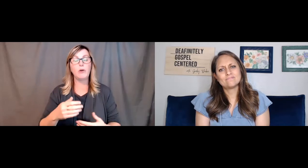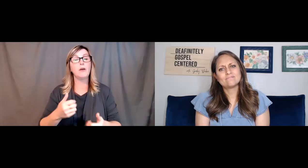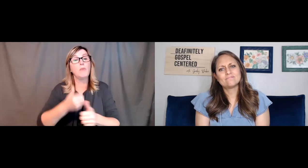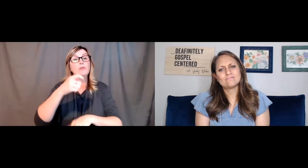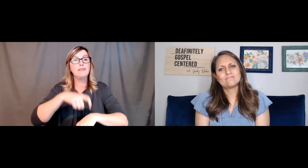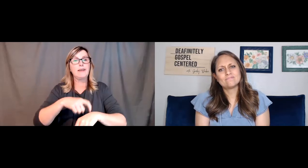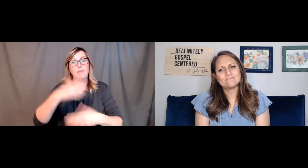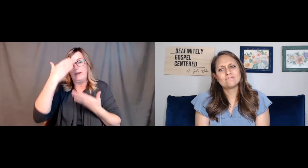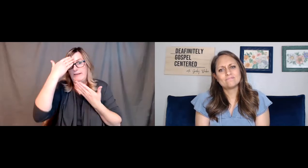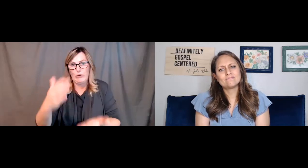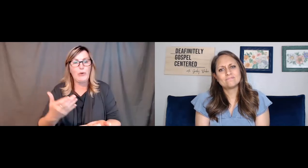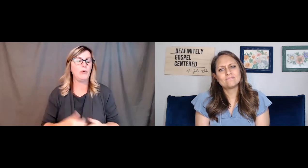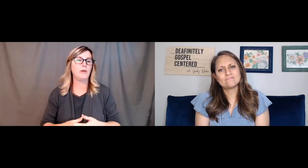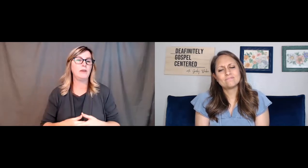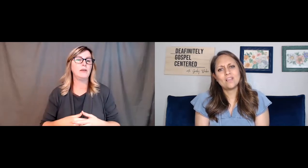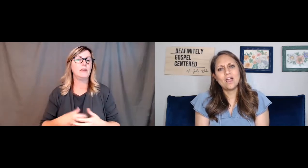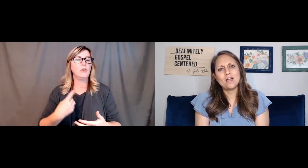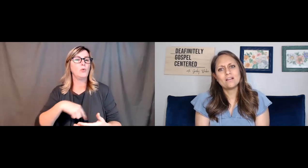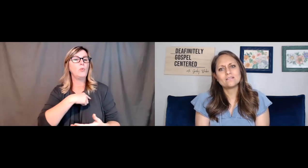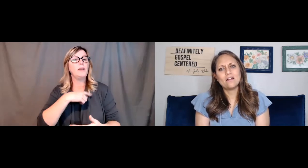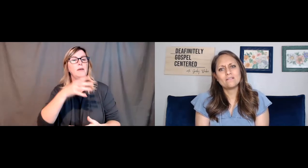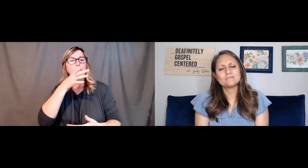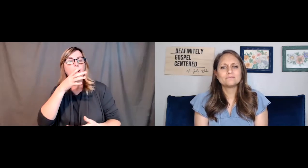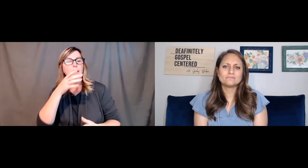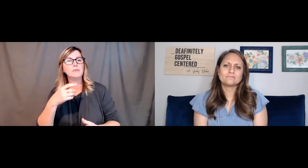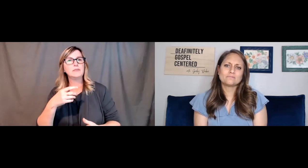that. But most of the time, I don't know.